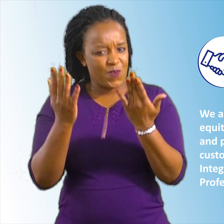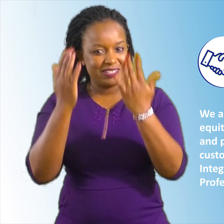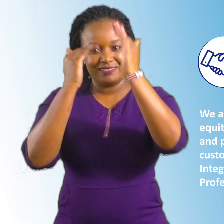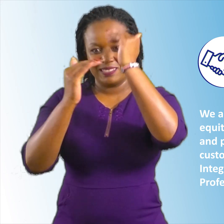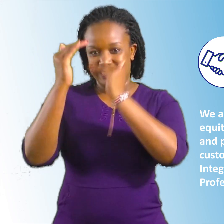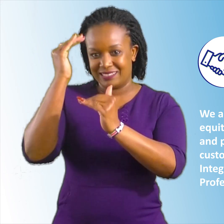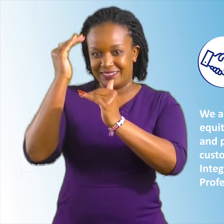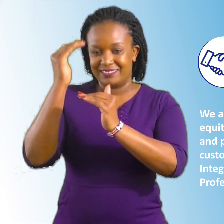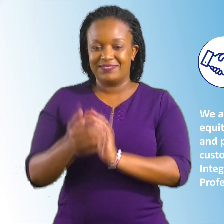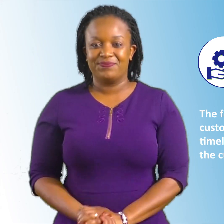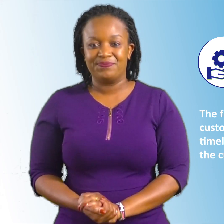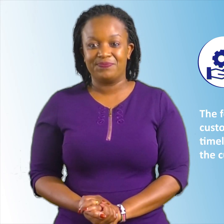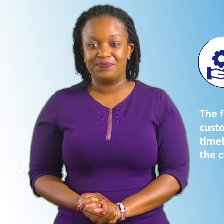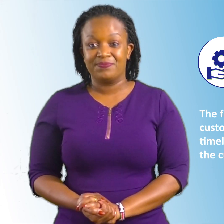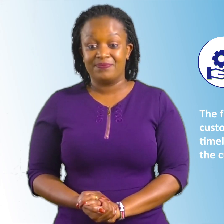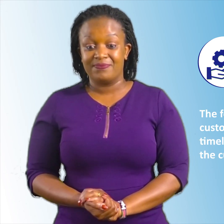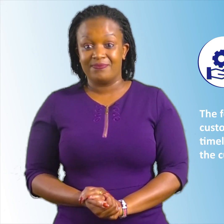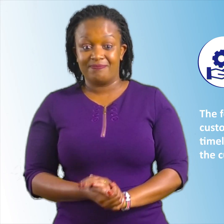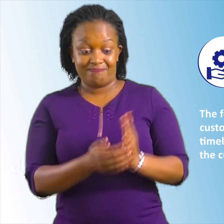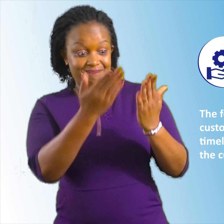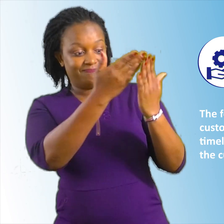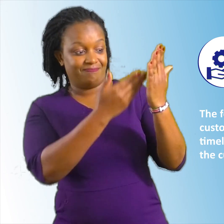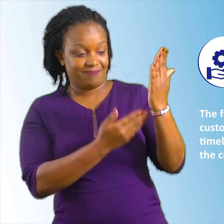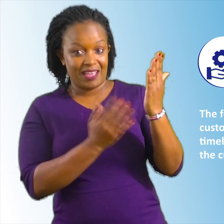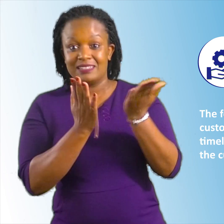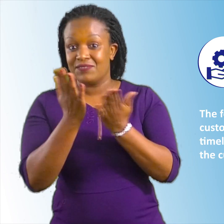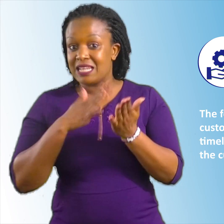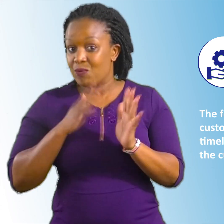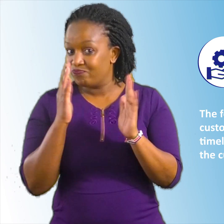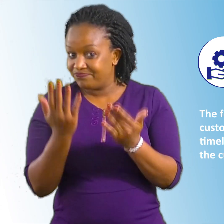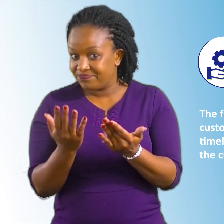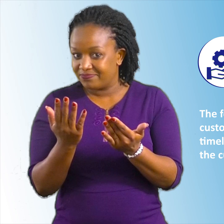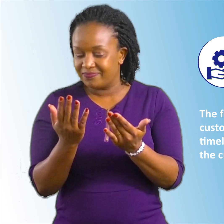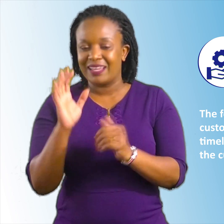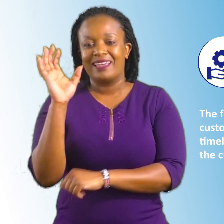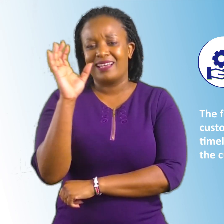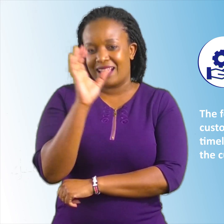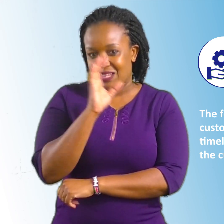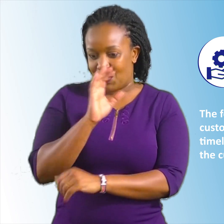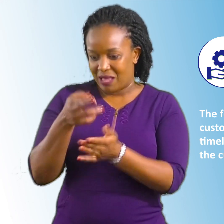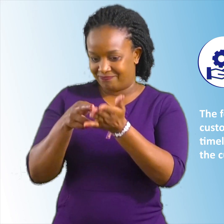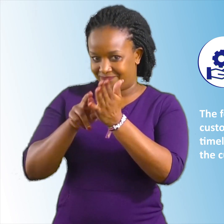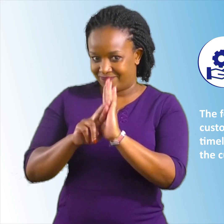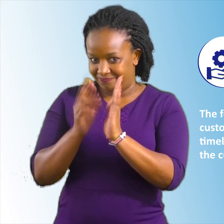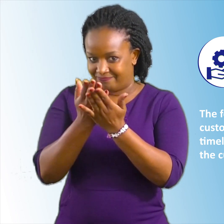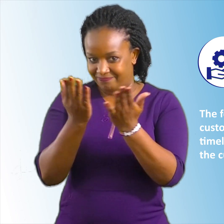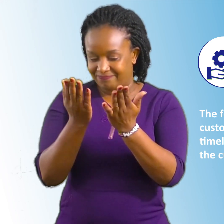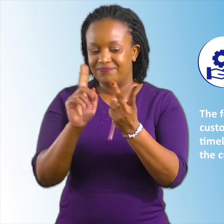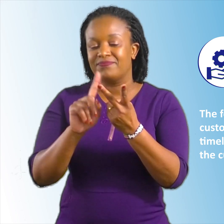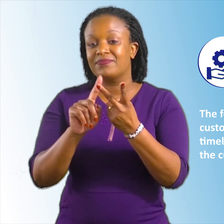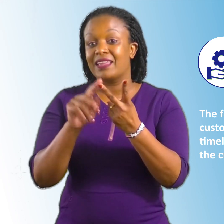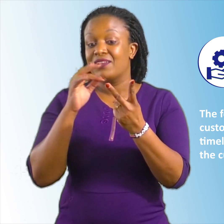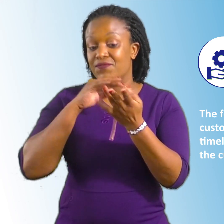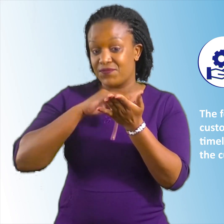professionalism. The following are the services rendered: customer requirements,